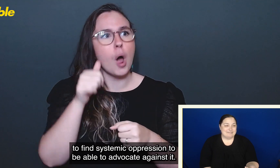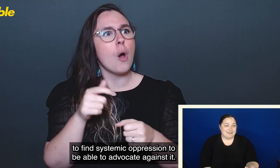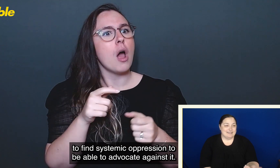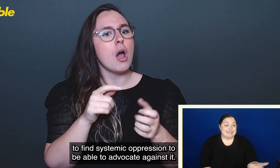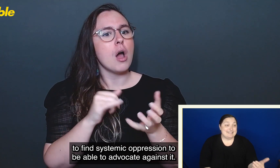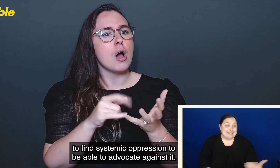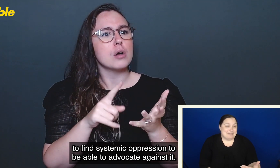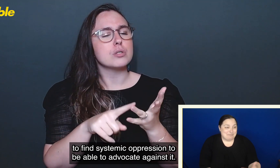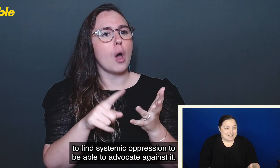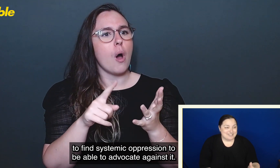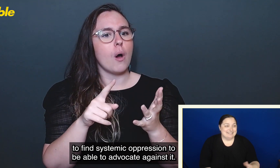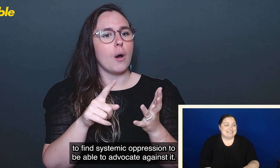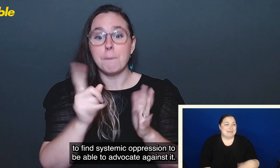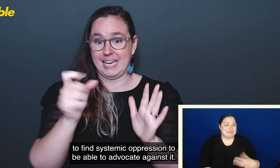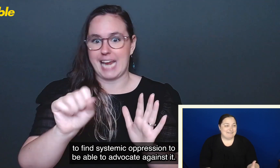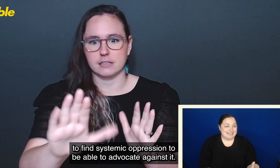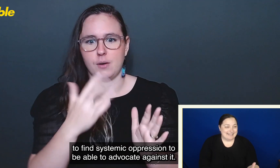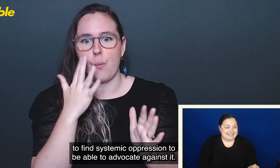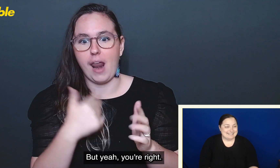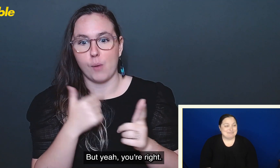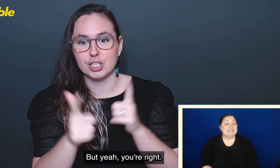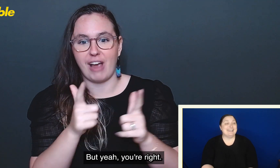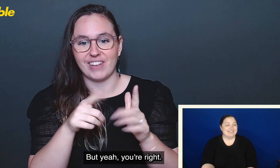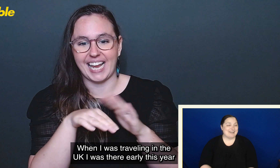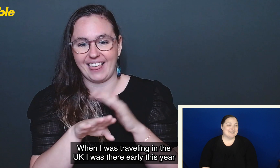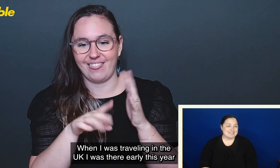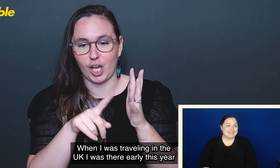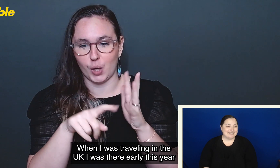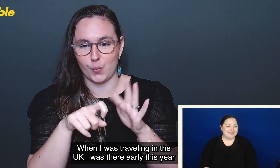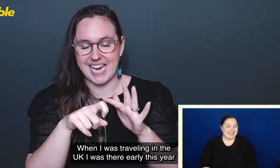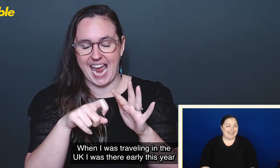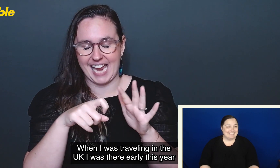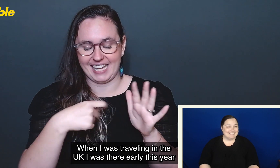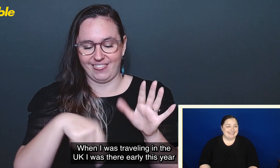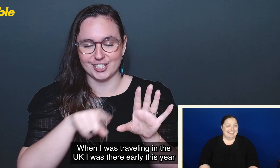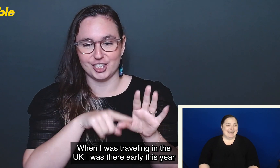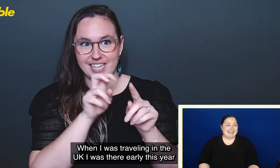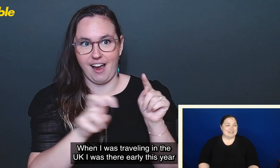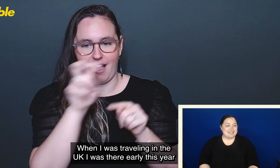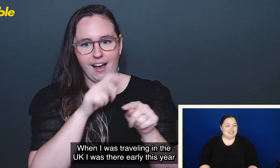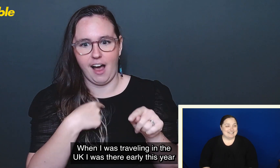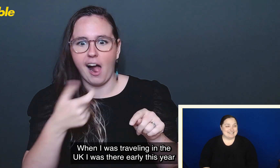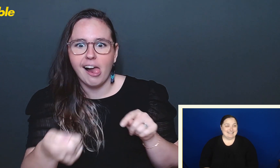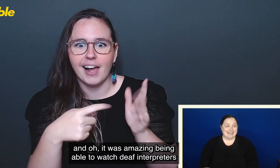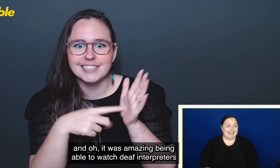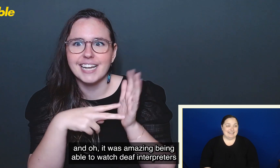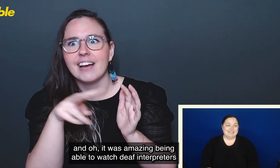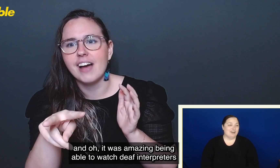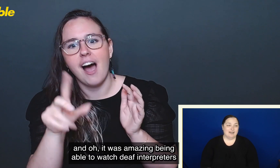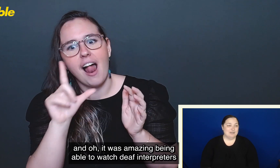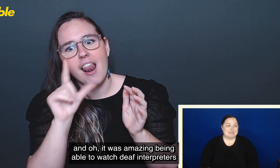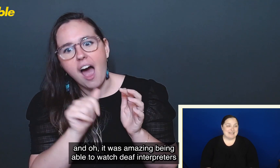to fight systemic oppression to be able to advocate against it. But yeah, you're right. When I was traveling in the UK, I was there earlier this year,